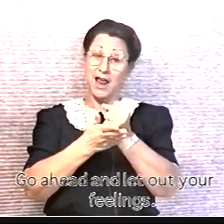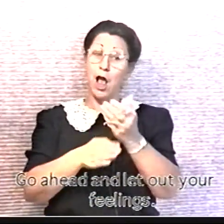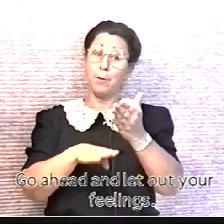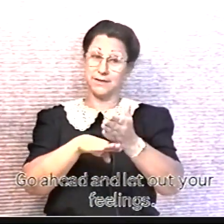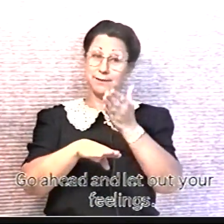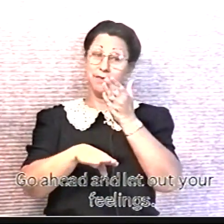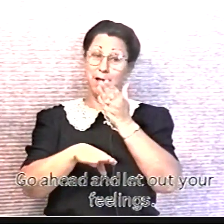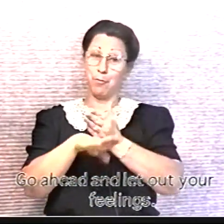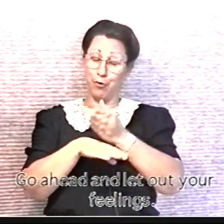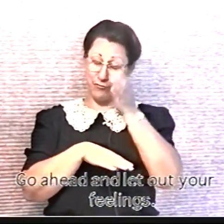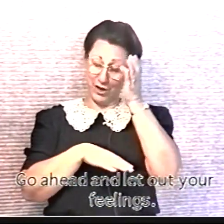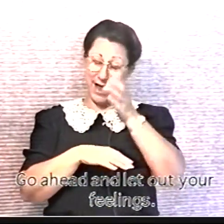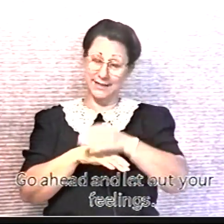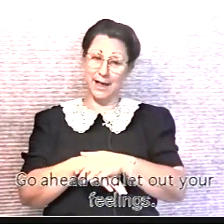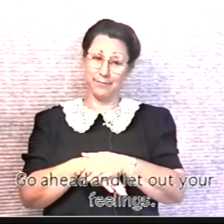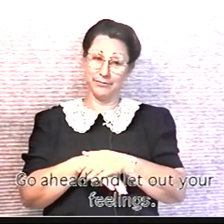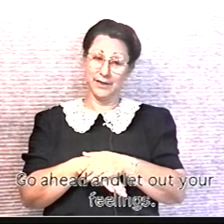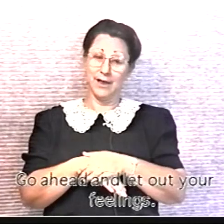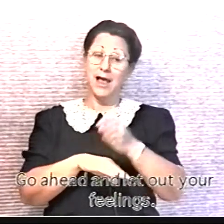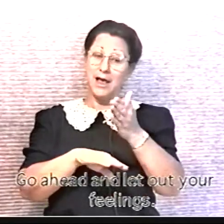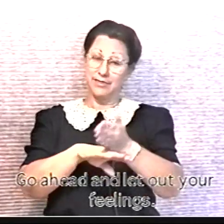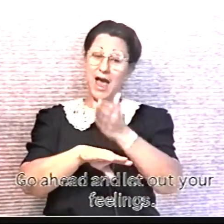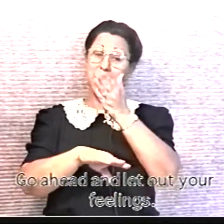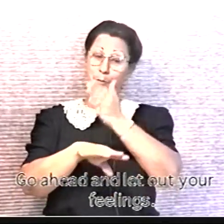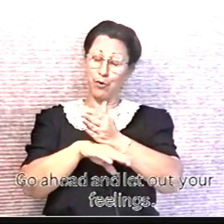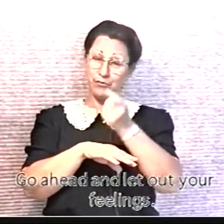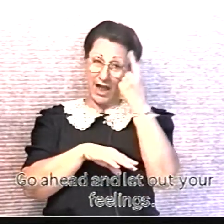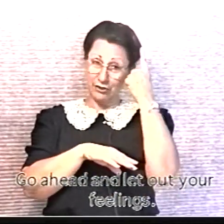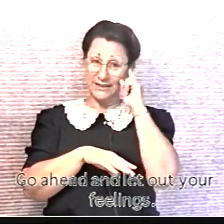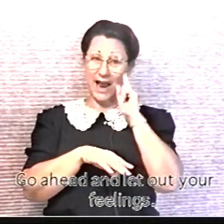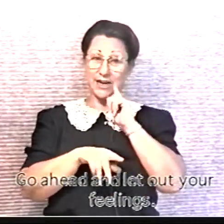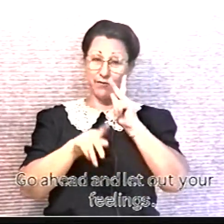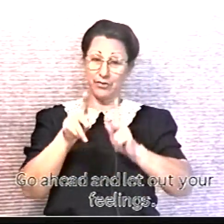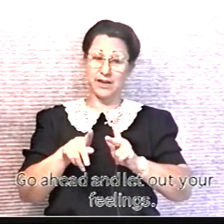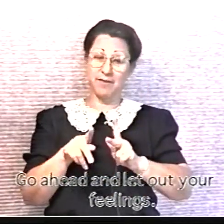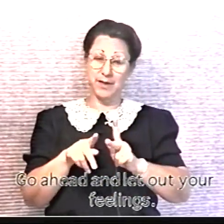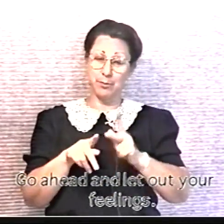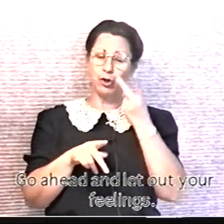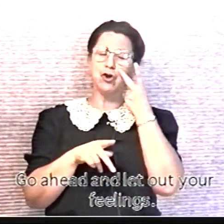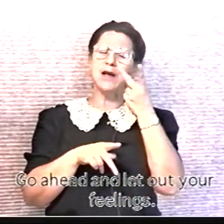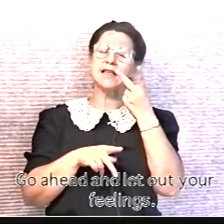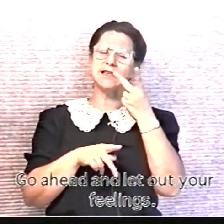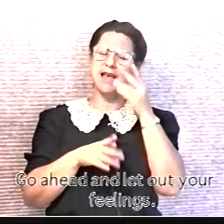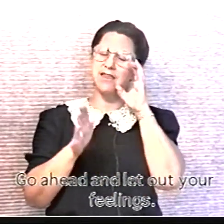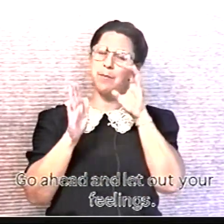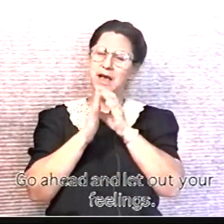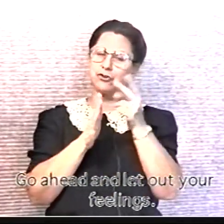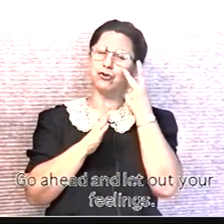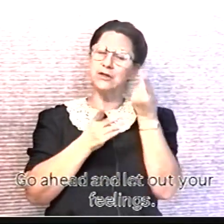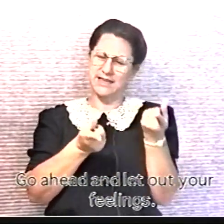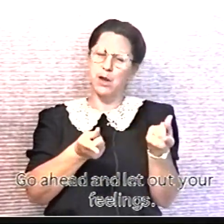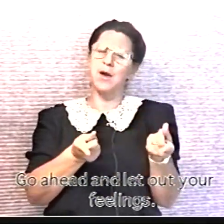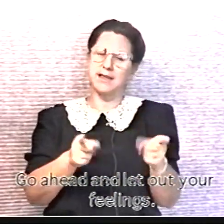helps improve your concept. That improves understanding for the deaf people. You can see the picture. You see what's